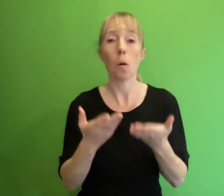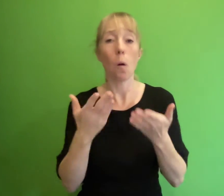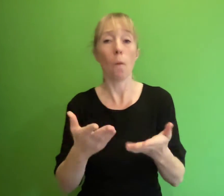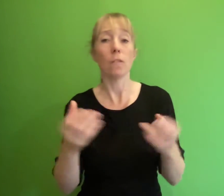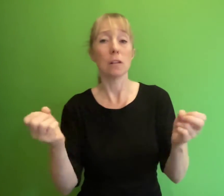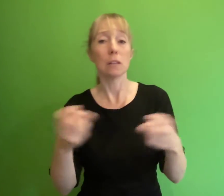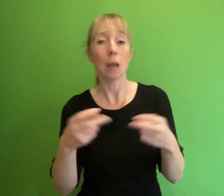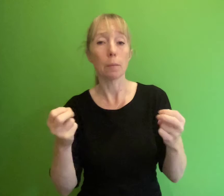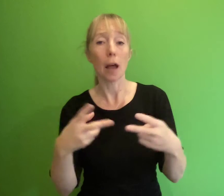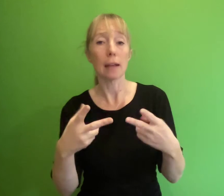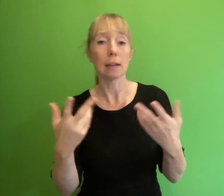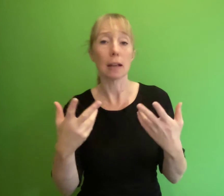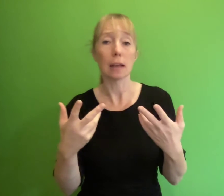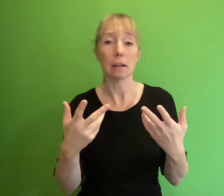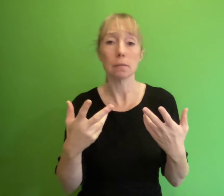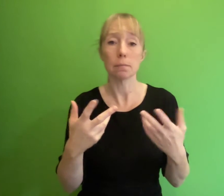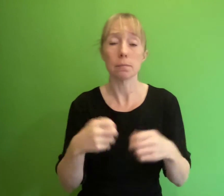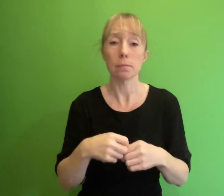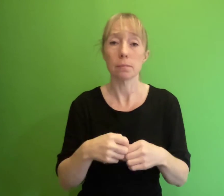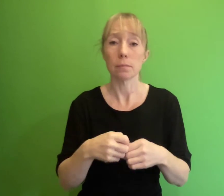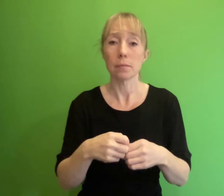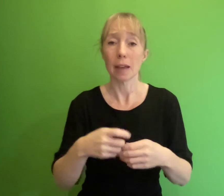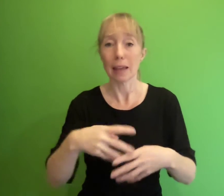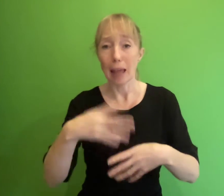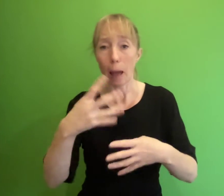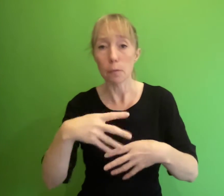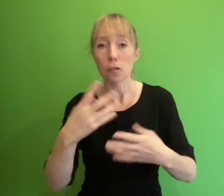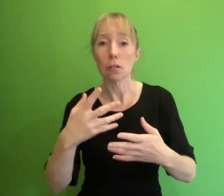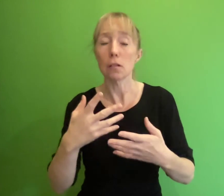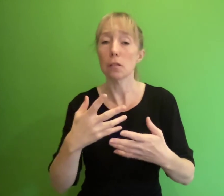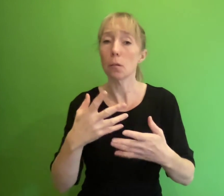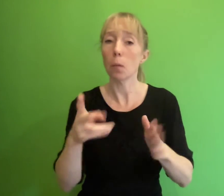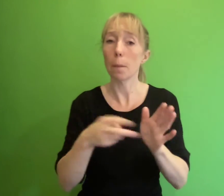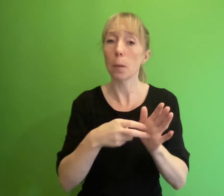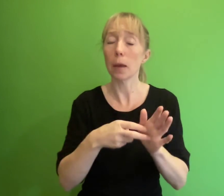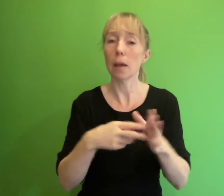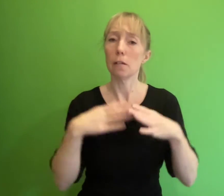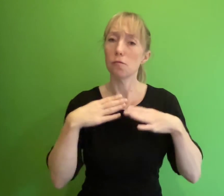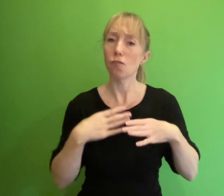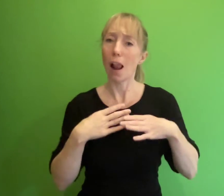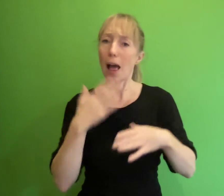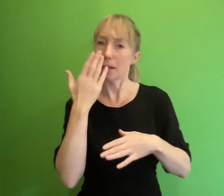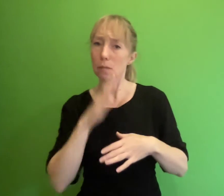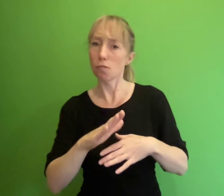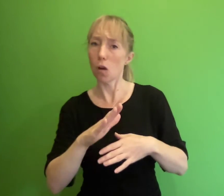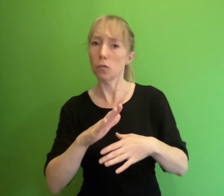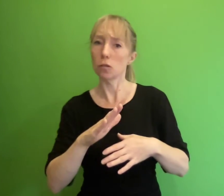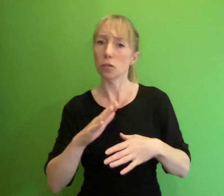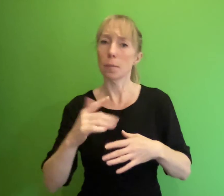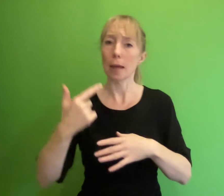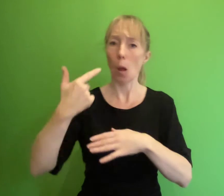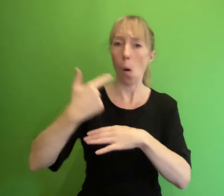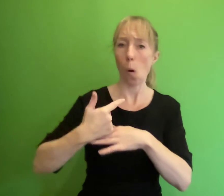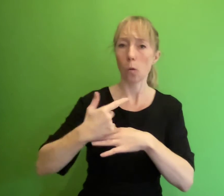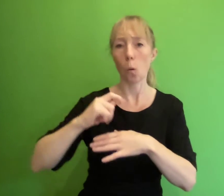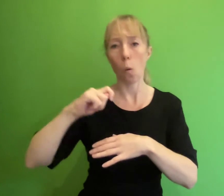captions on booking, and they have a relaxed approach to being on and off camera for participants. They